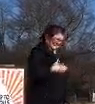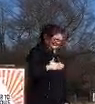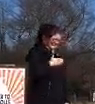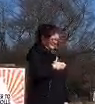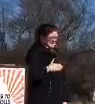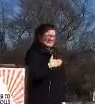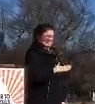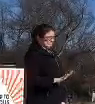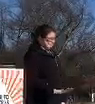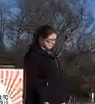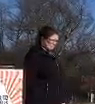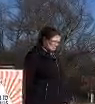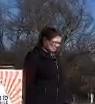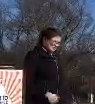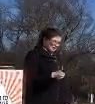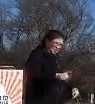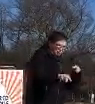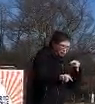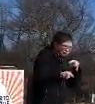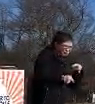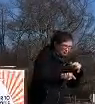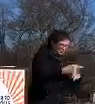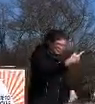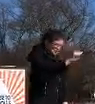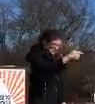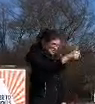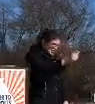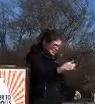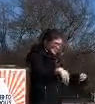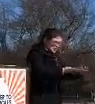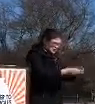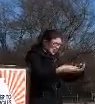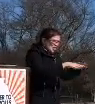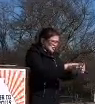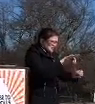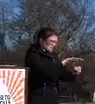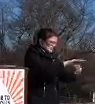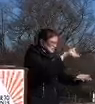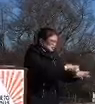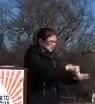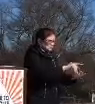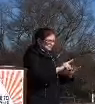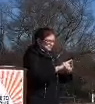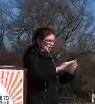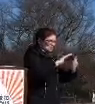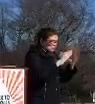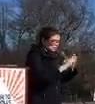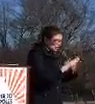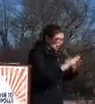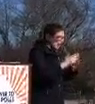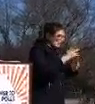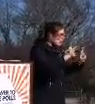He's watched as Georgia has systematically closed voting centers in communities of color, making lines longer